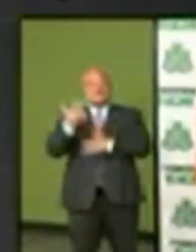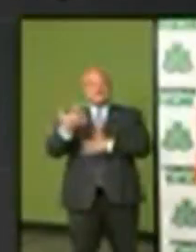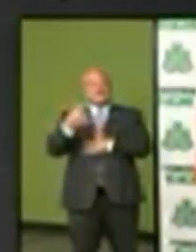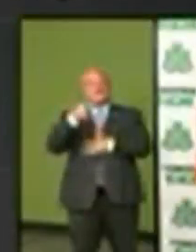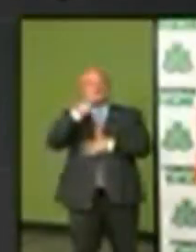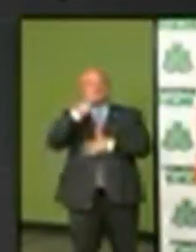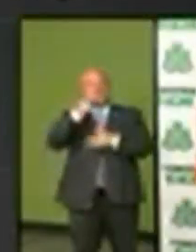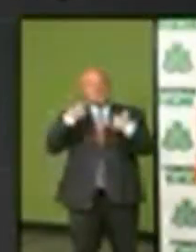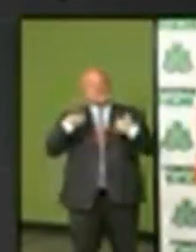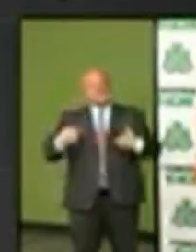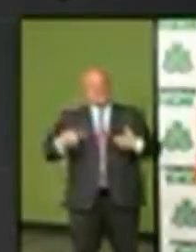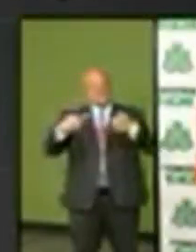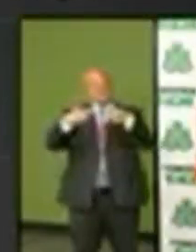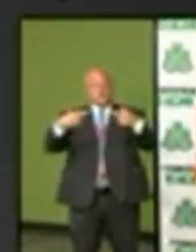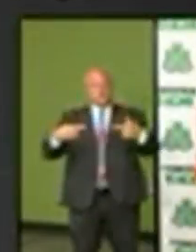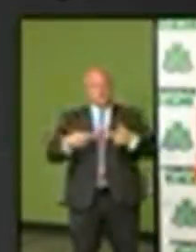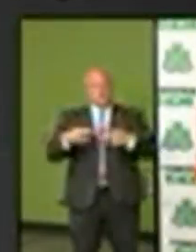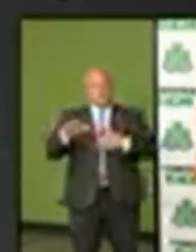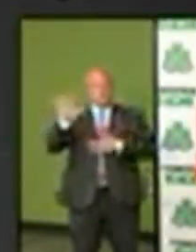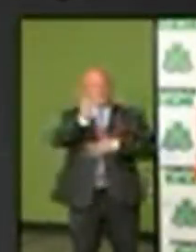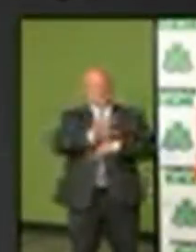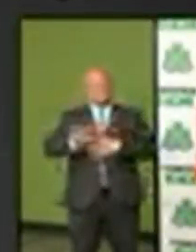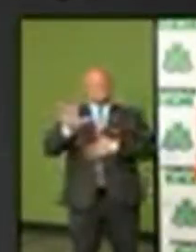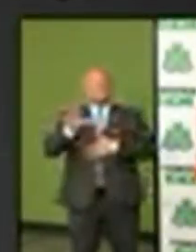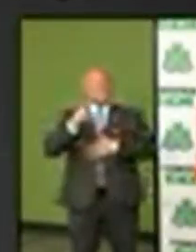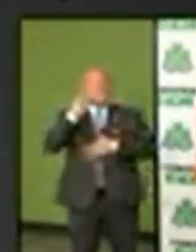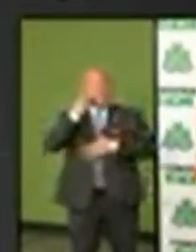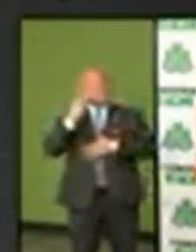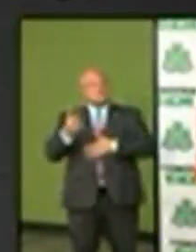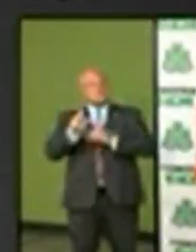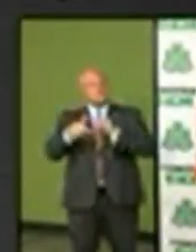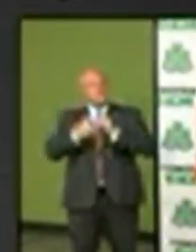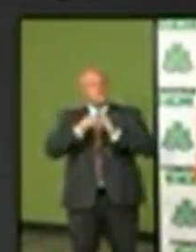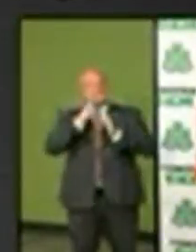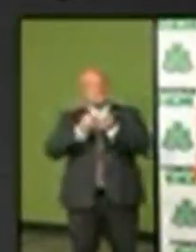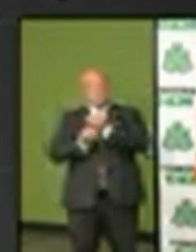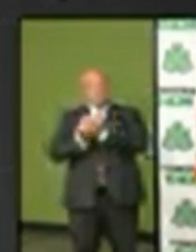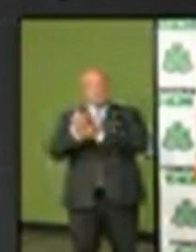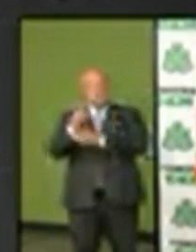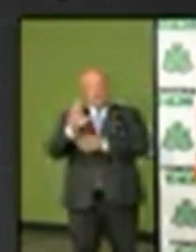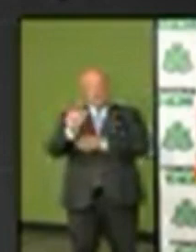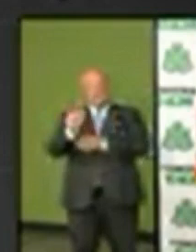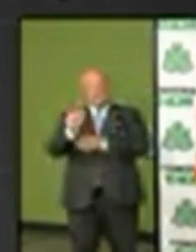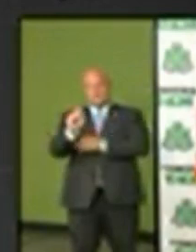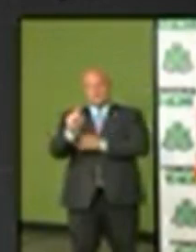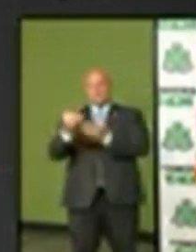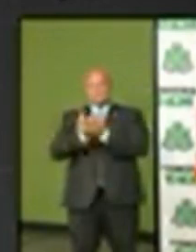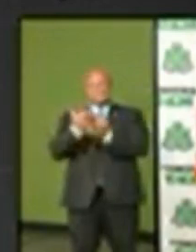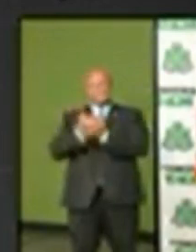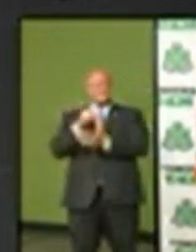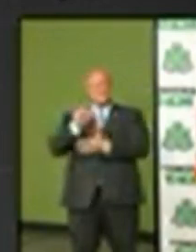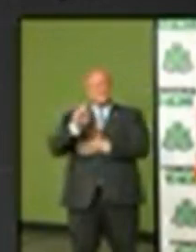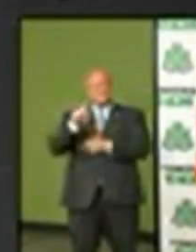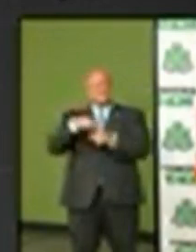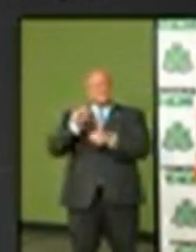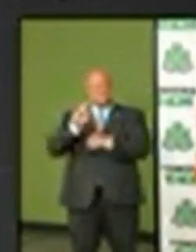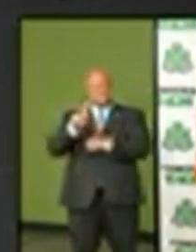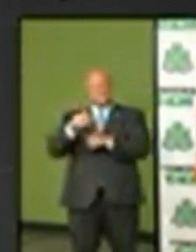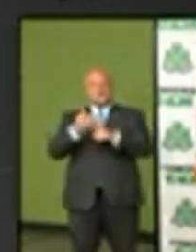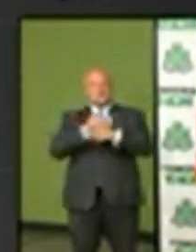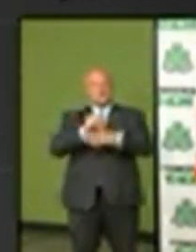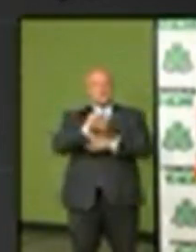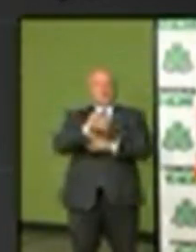public health regions. And of course, you see this is the growth rate of new cases in Arkansas between August